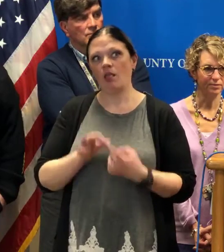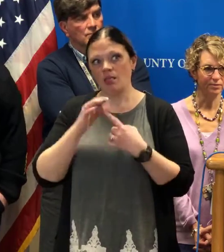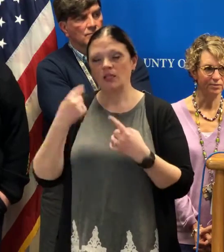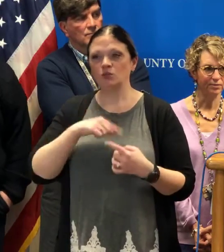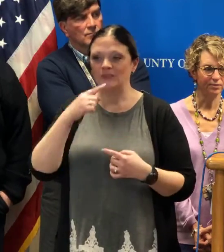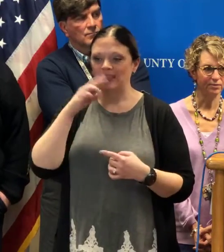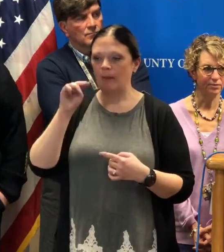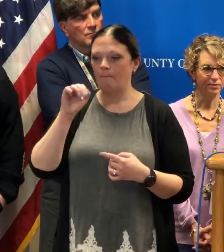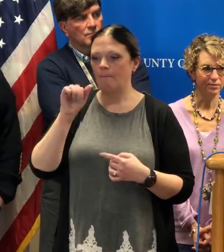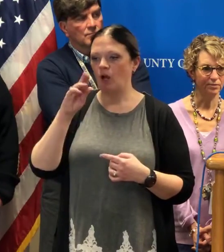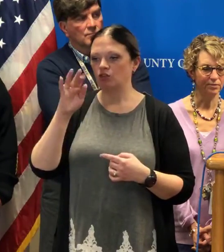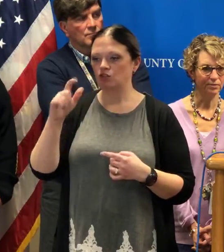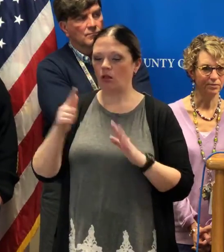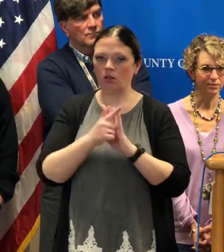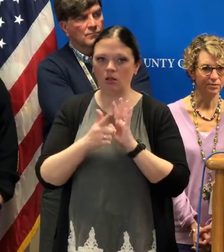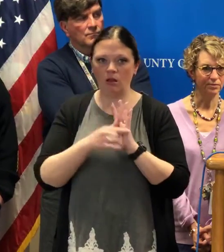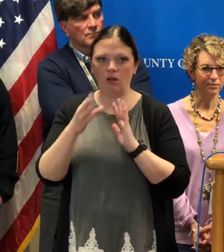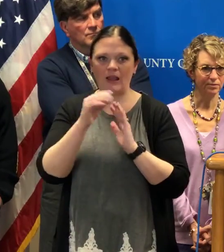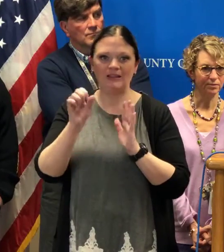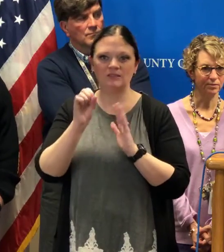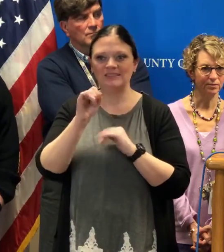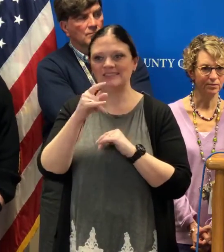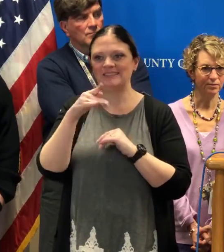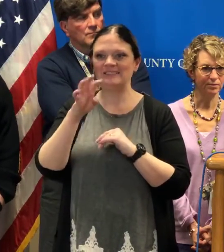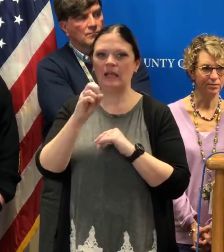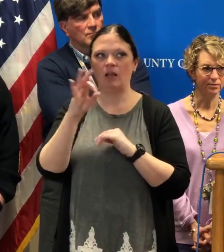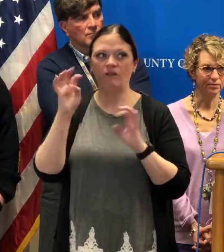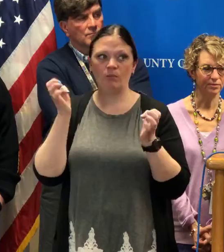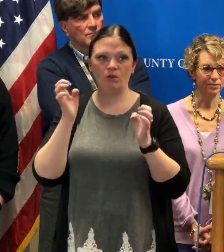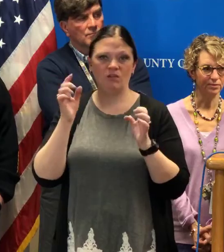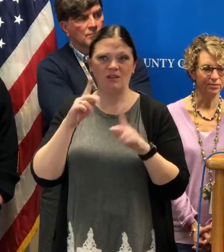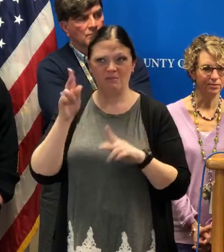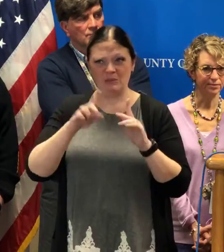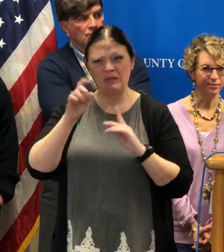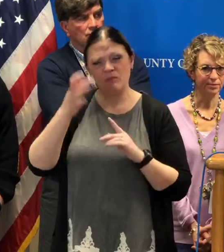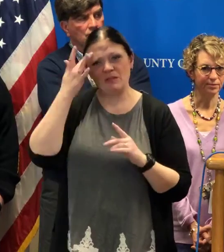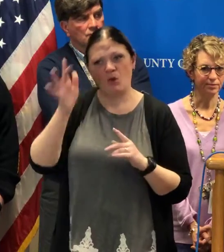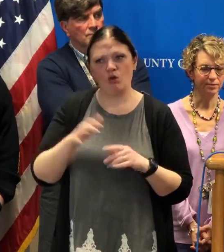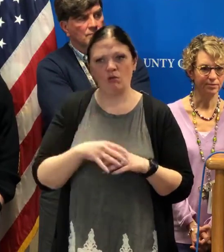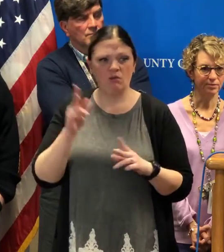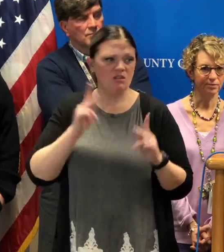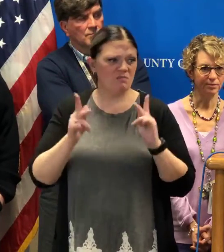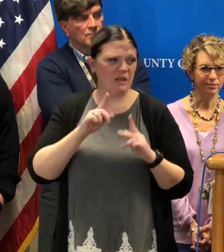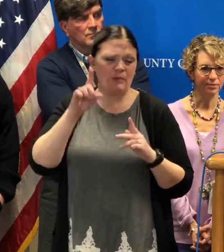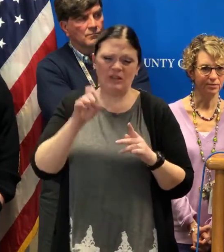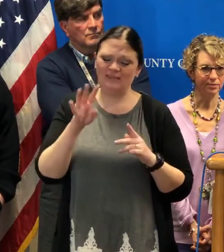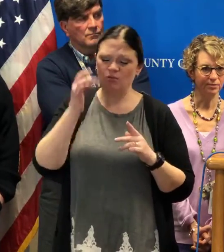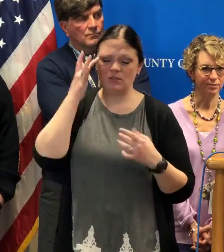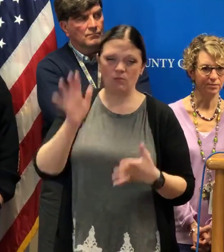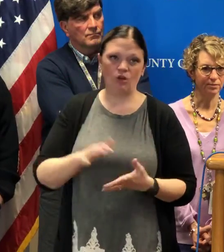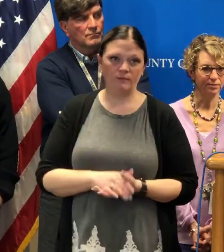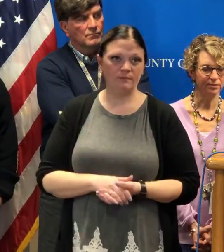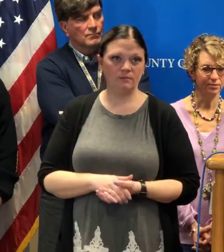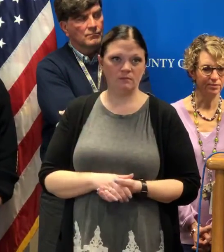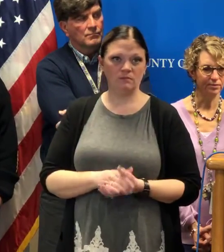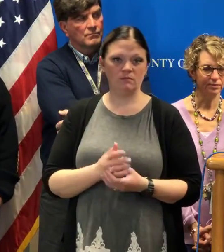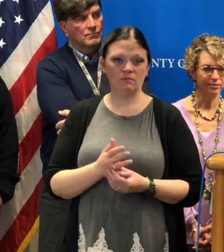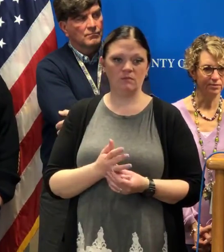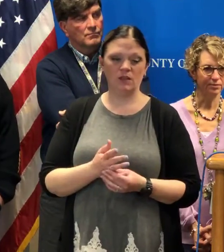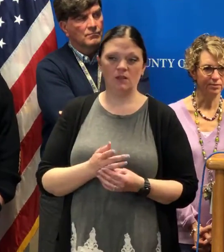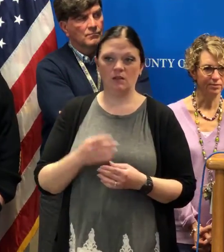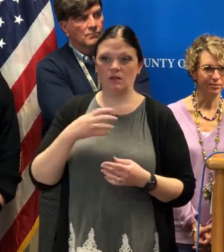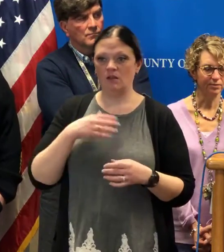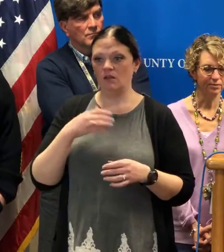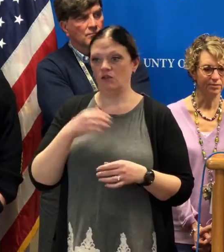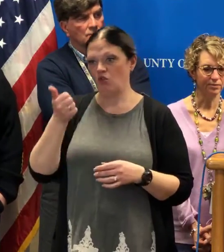law, which we're not going to do. But people need to be smart. People need to be smart. You're putting yourself at